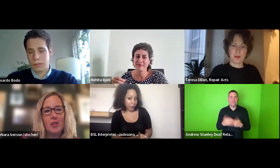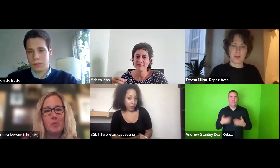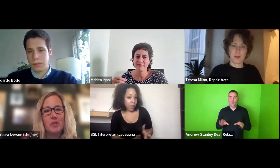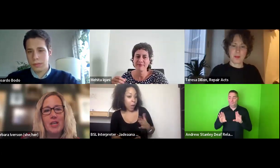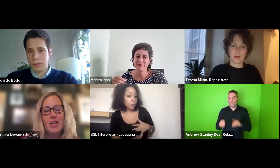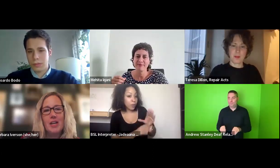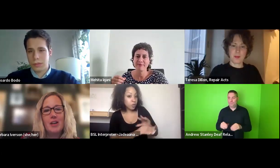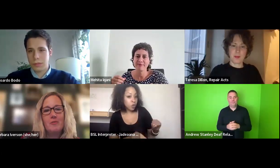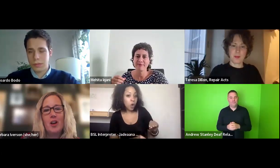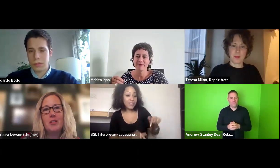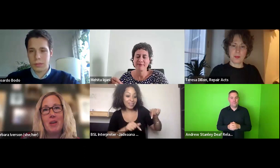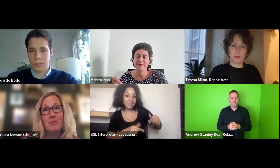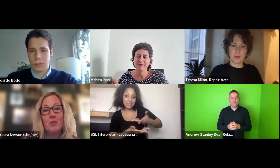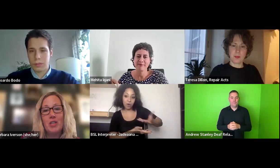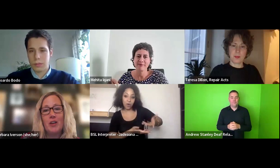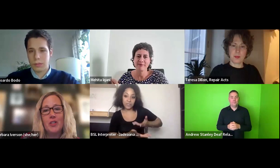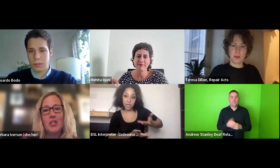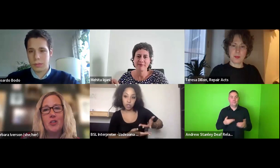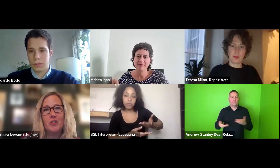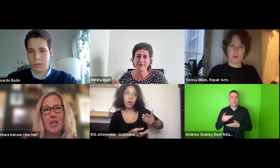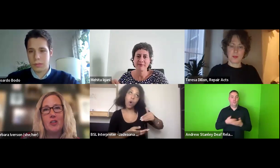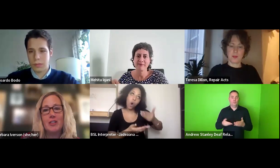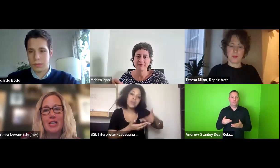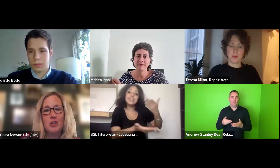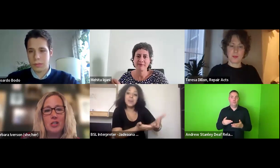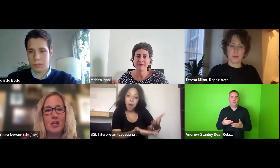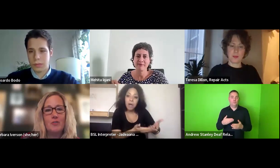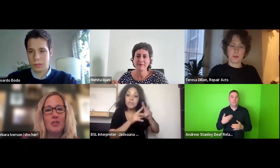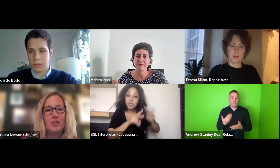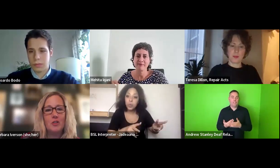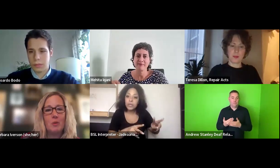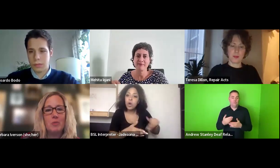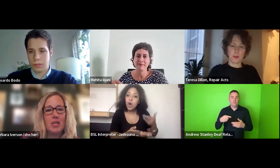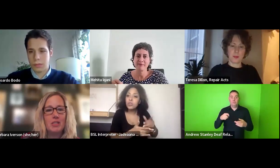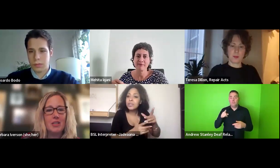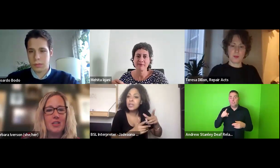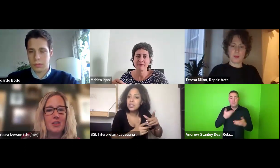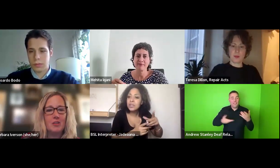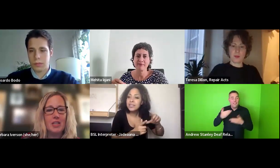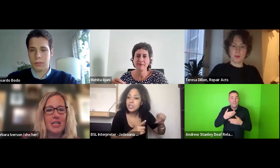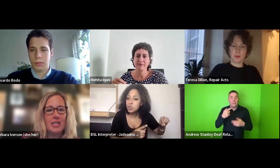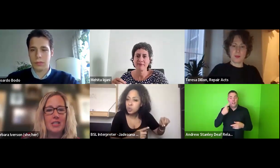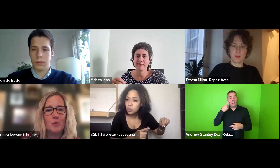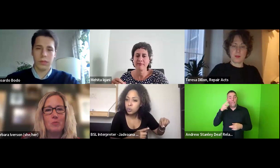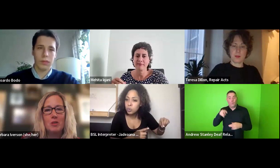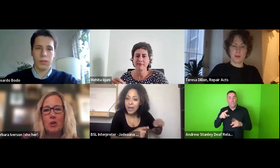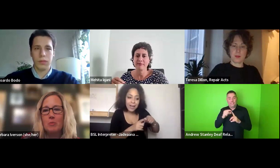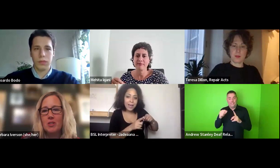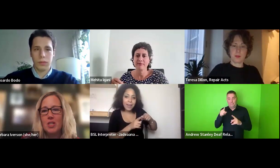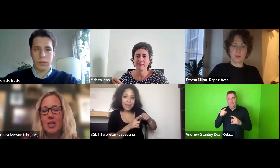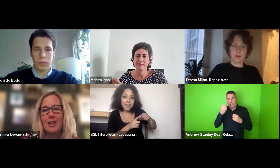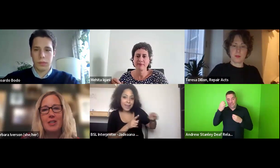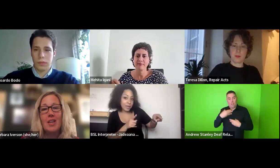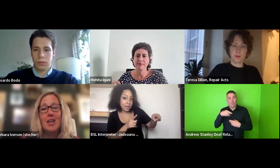are all available for on-demand viewing on the digital dialogue section of the center's website. I think the link is going to be